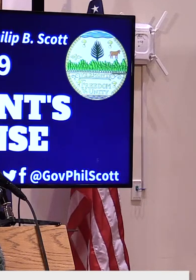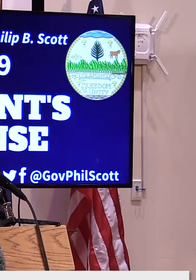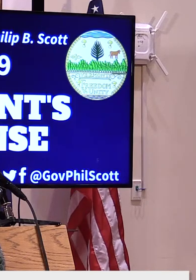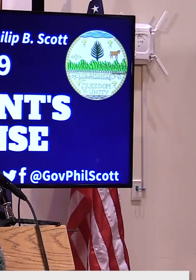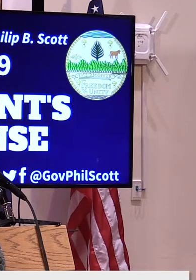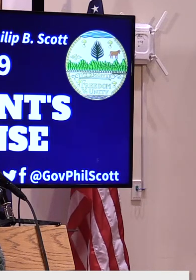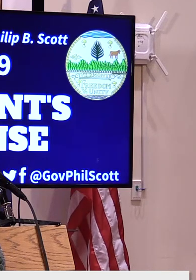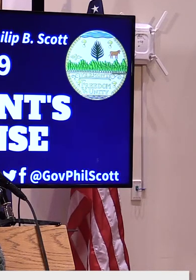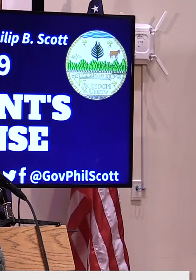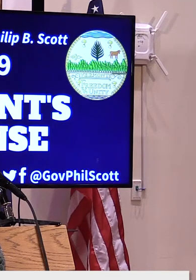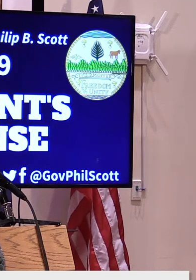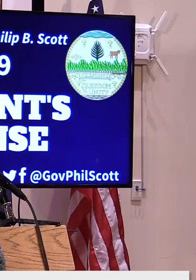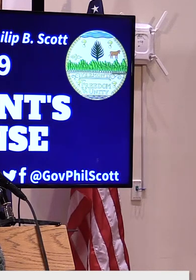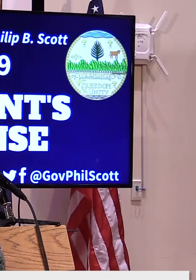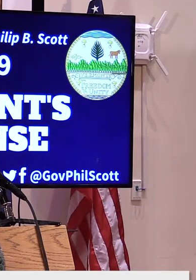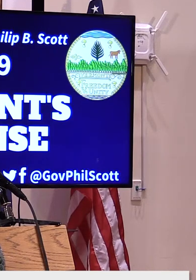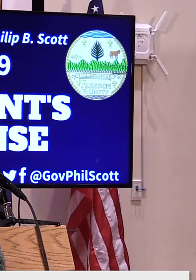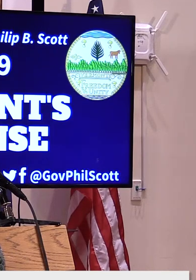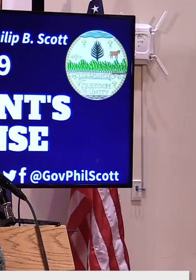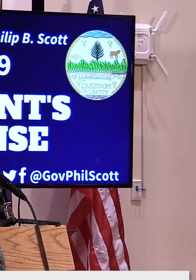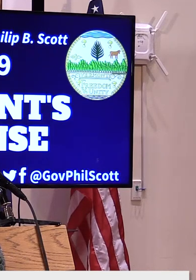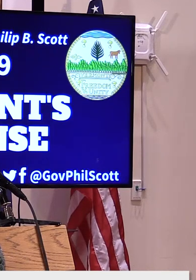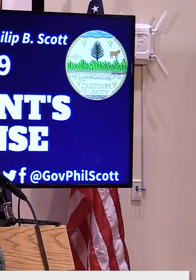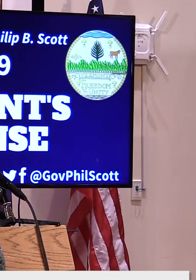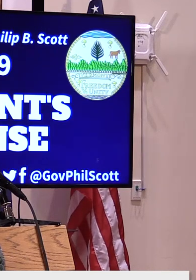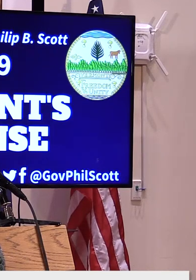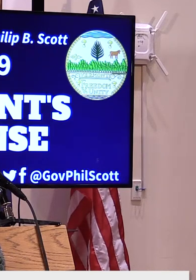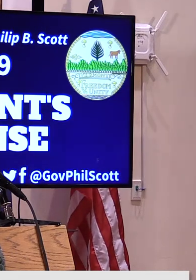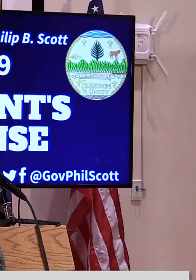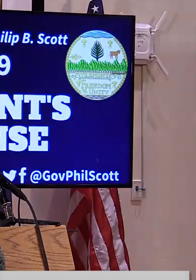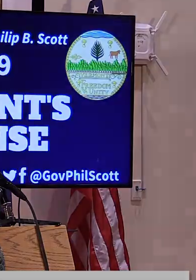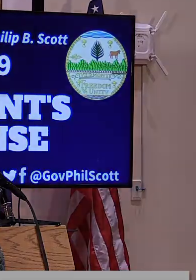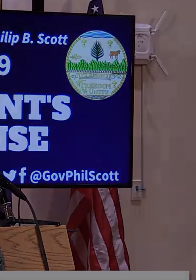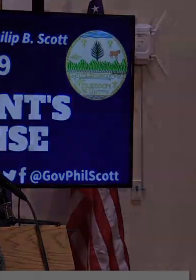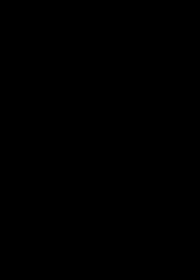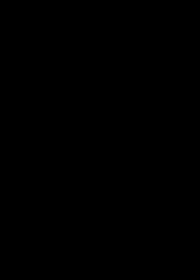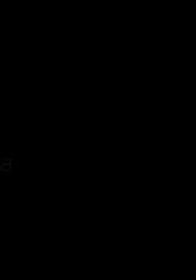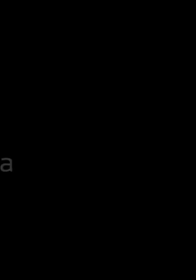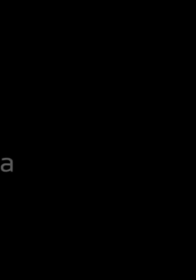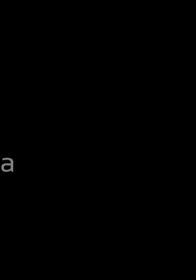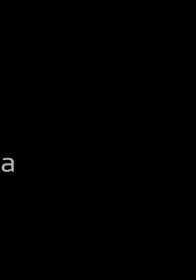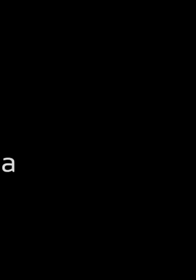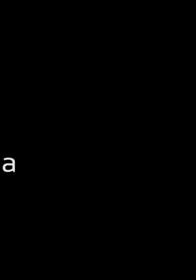an update on the travel map and other models. Thank you very much for coming.